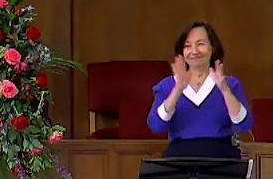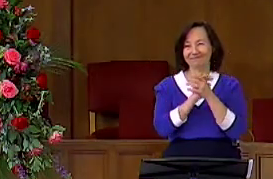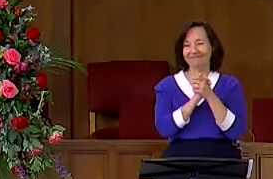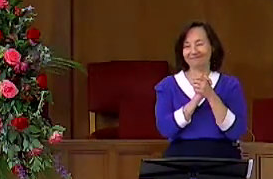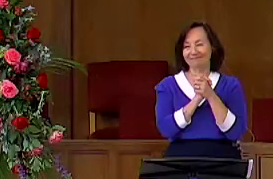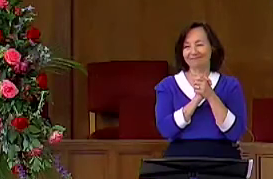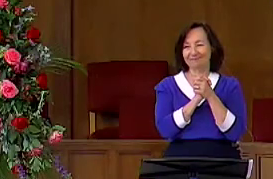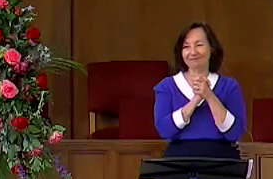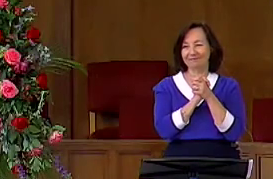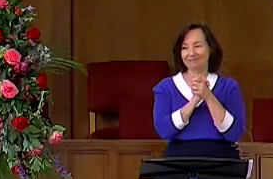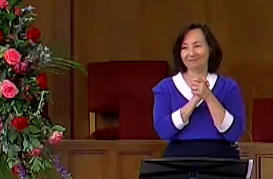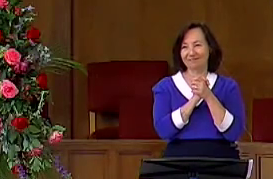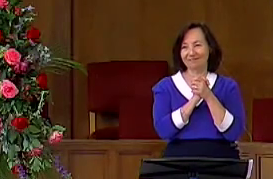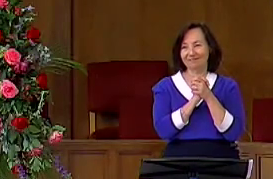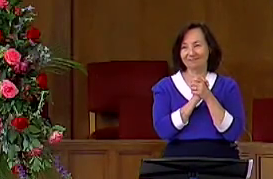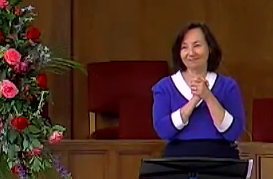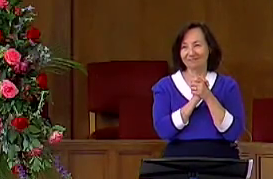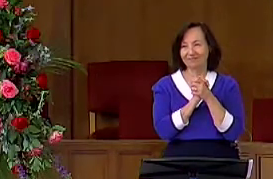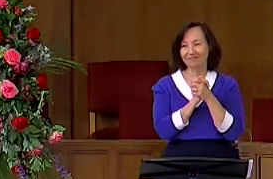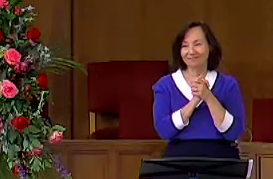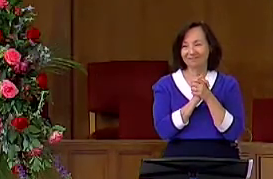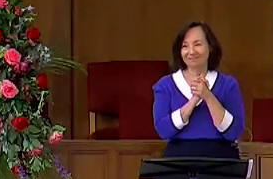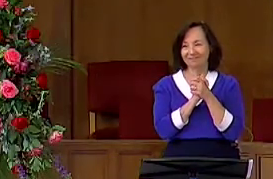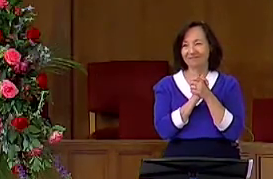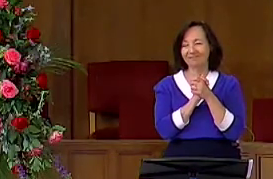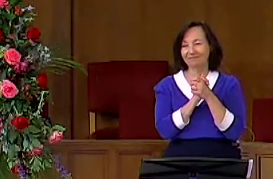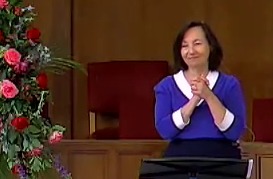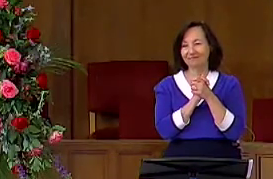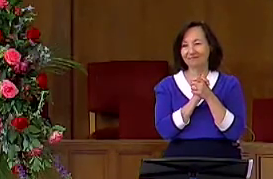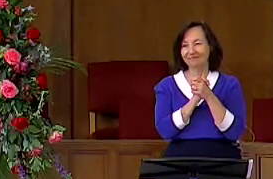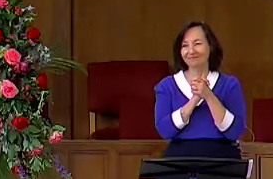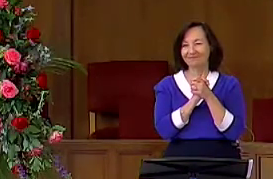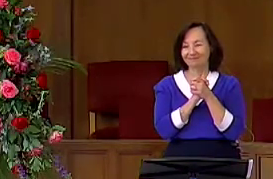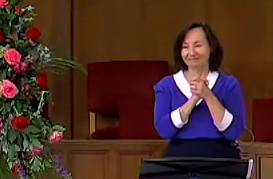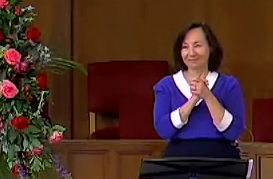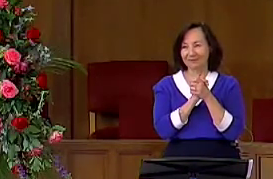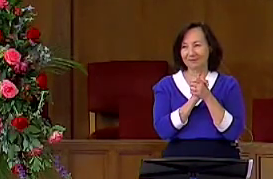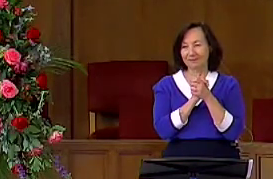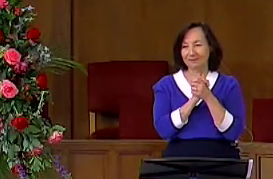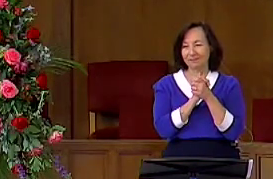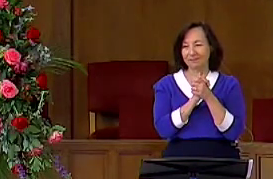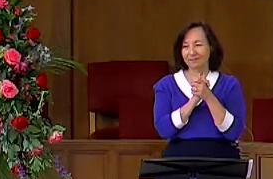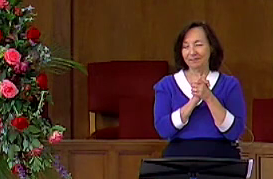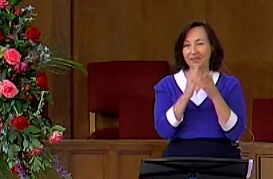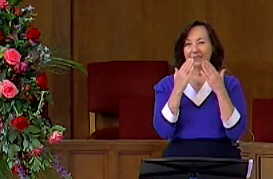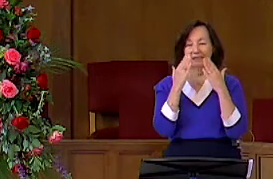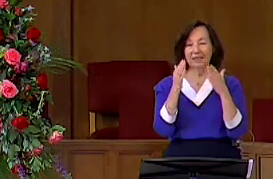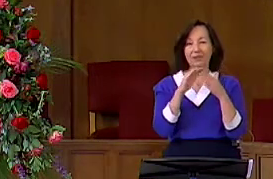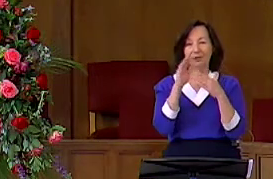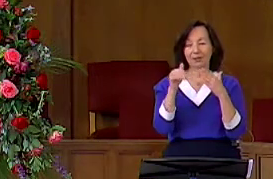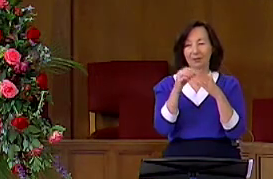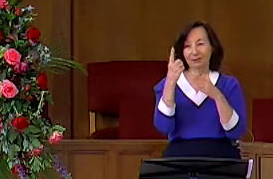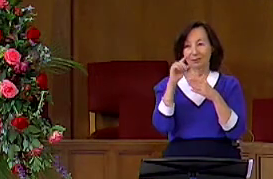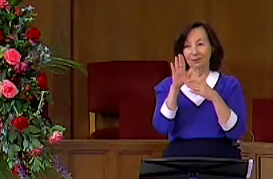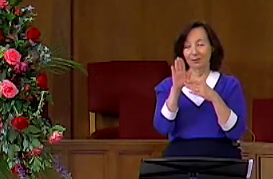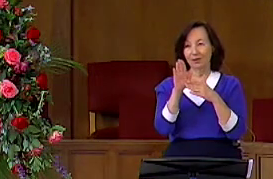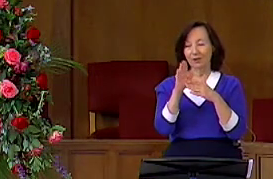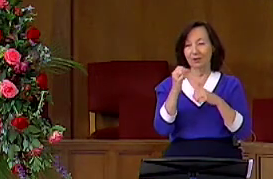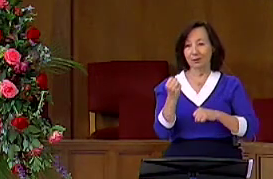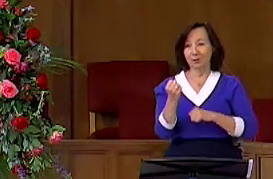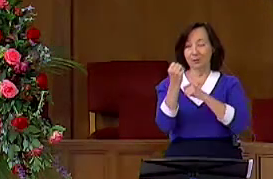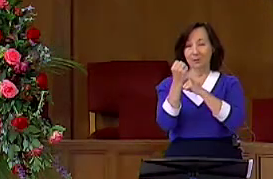I've already faced a computer problem this morning, so okay, I know where Jerry. I'm taking him. Yeah, that's good. But thank you all so much for your support